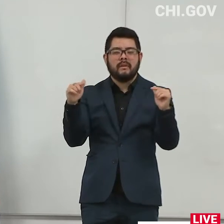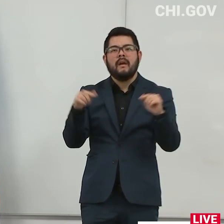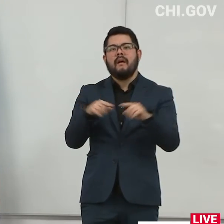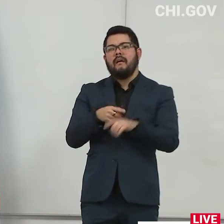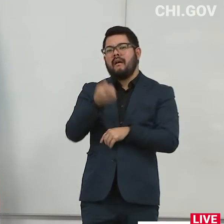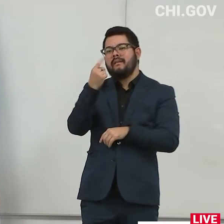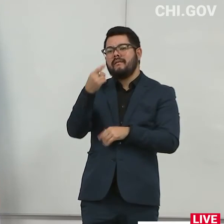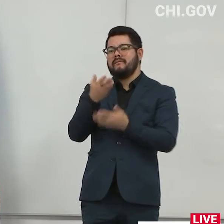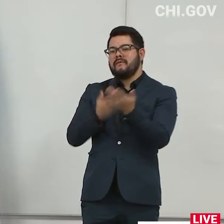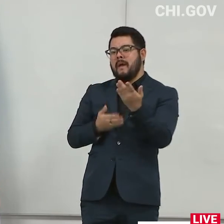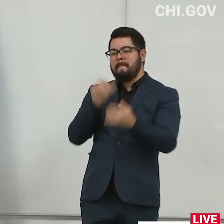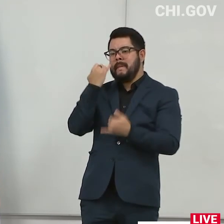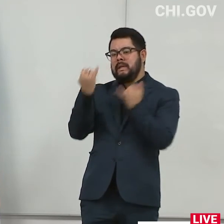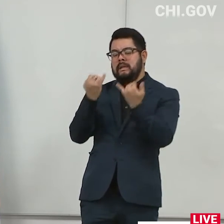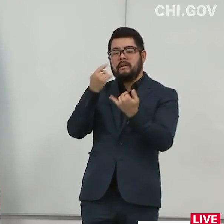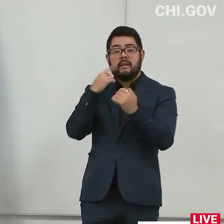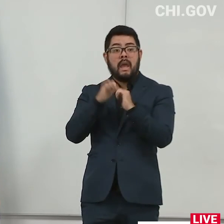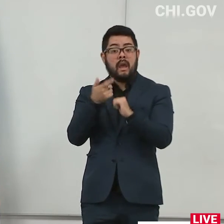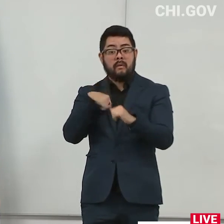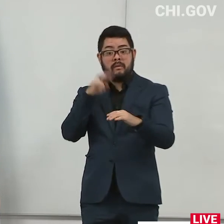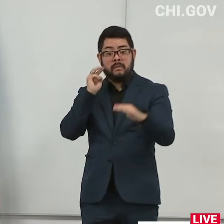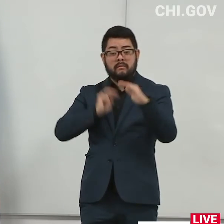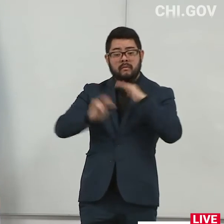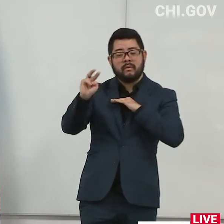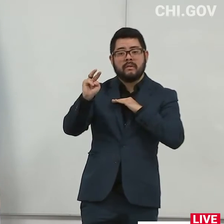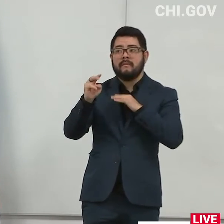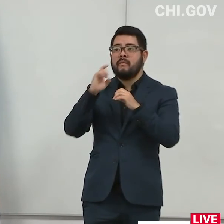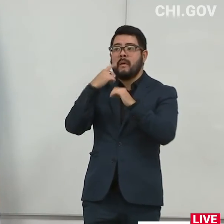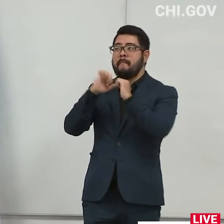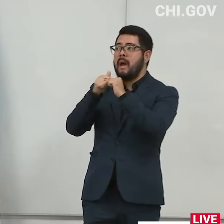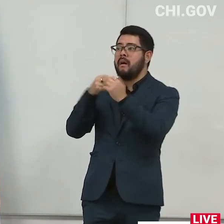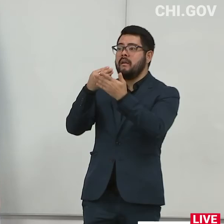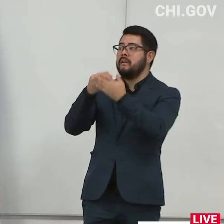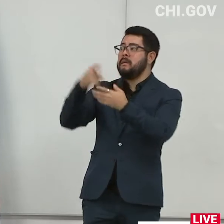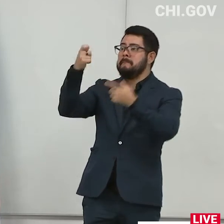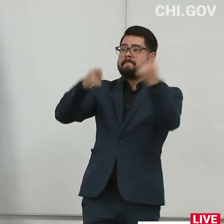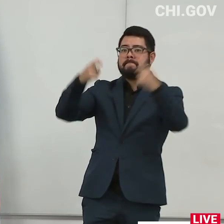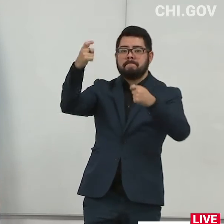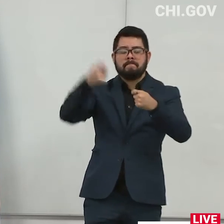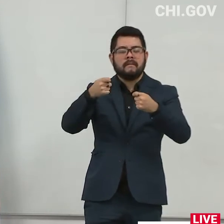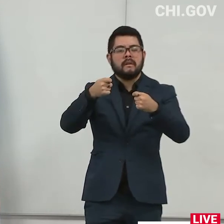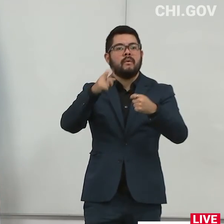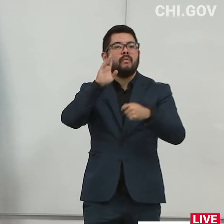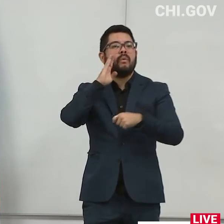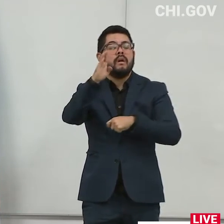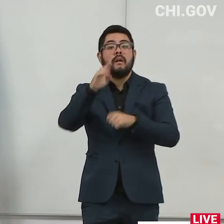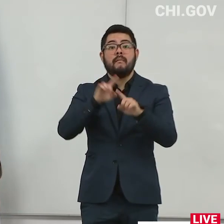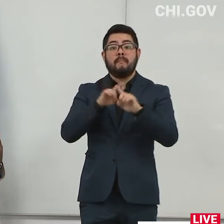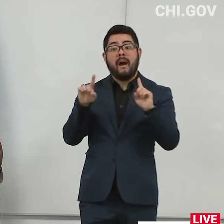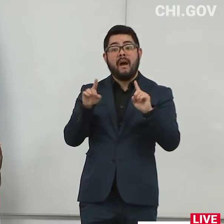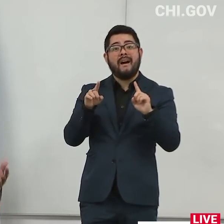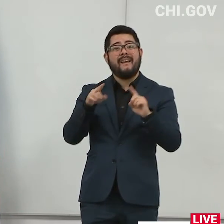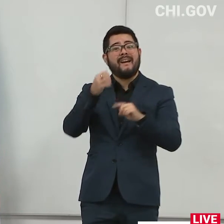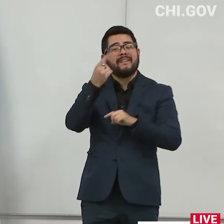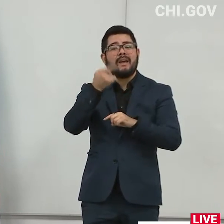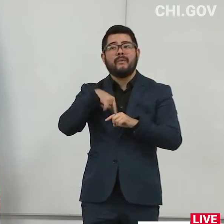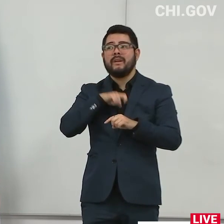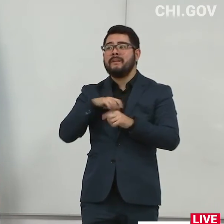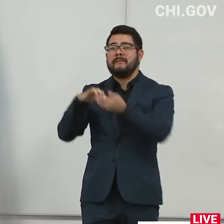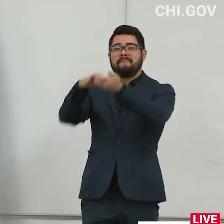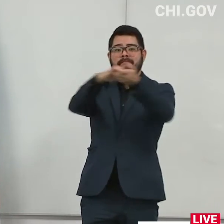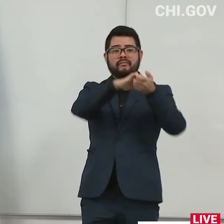ideas about where we should be looking to for revenue sources, but that's got to be done in partnership with the relevant